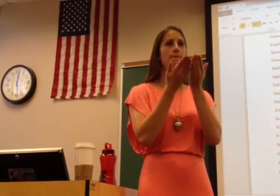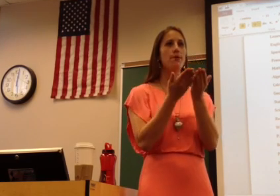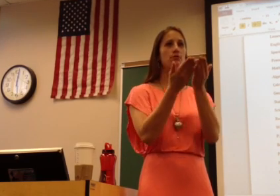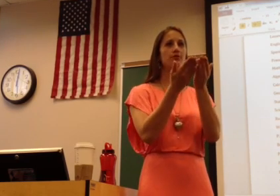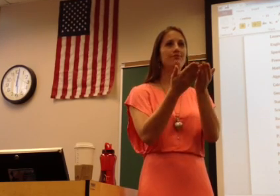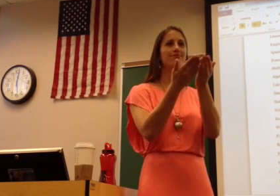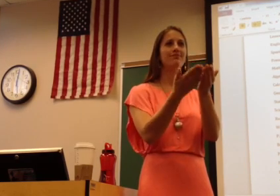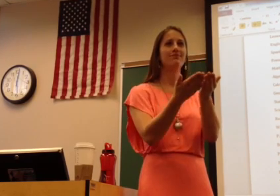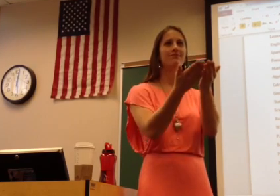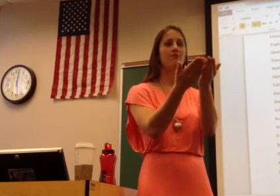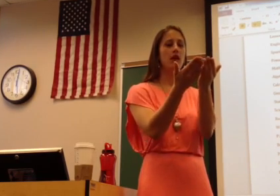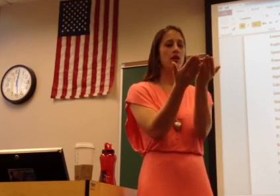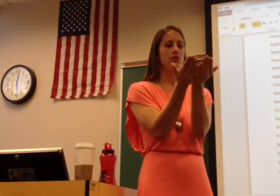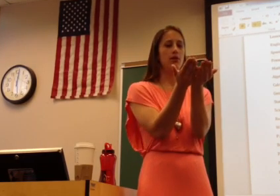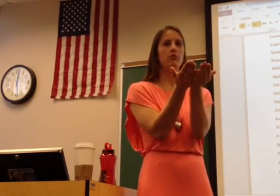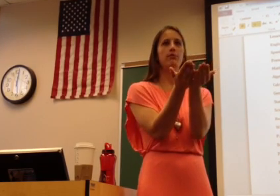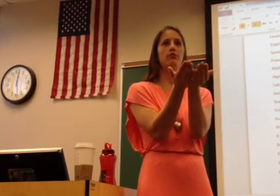Boat. Bottom of the boat.